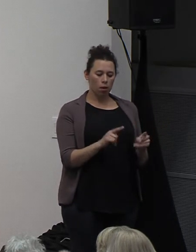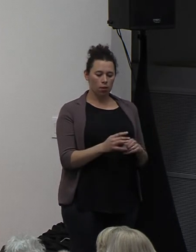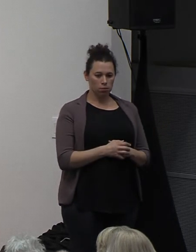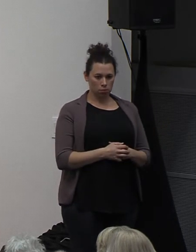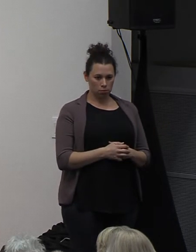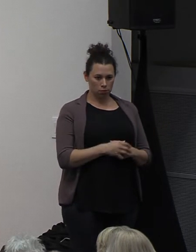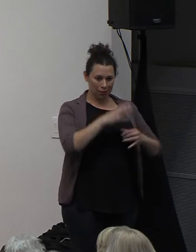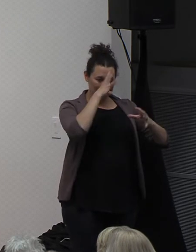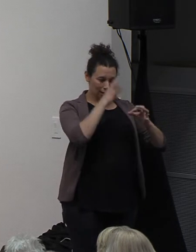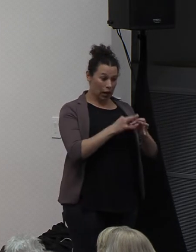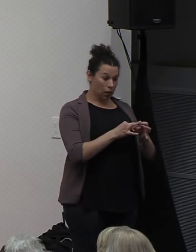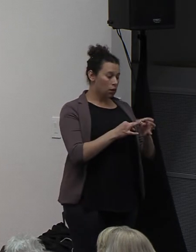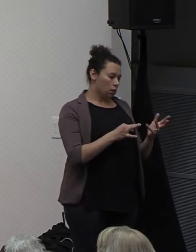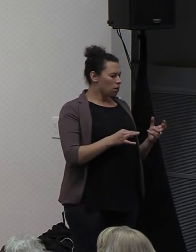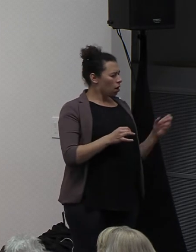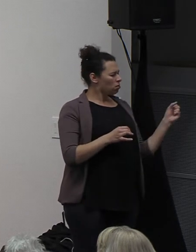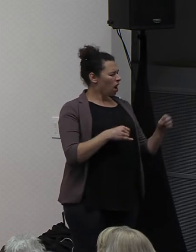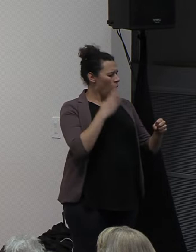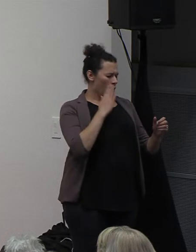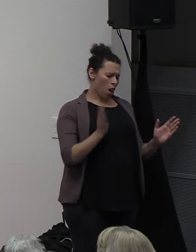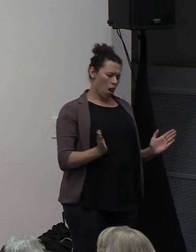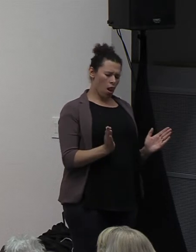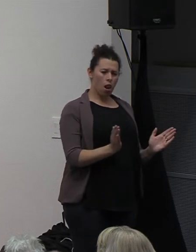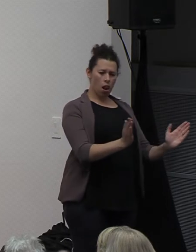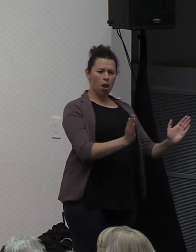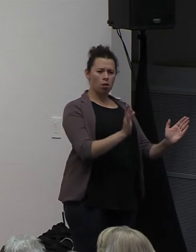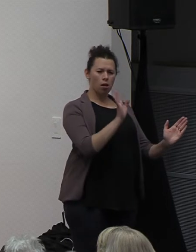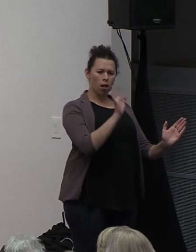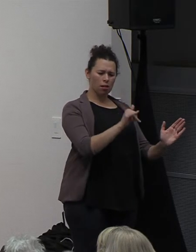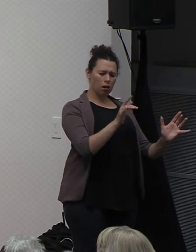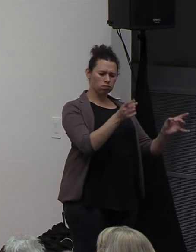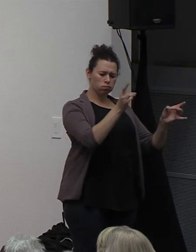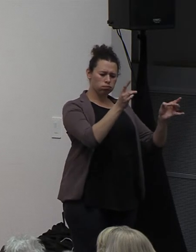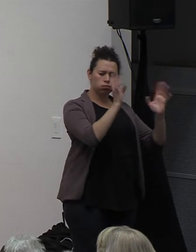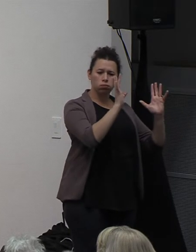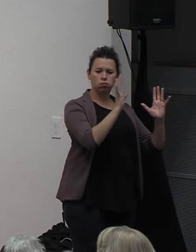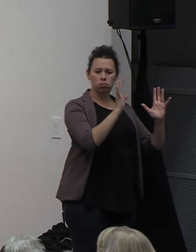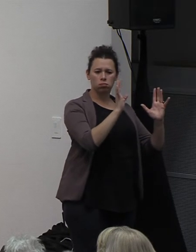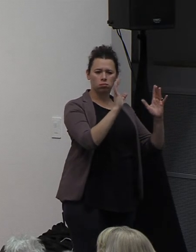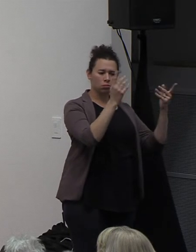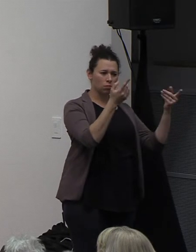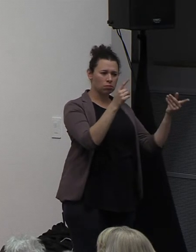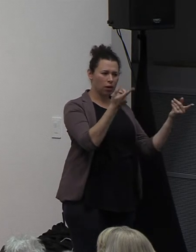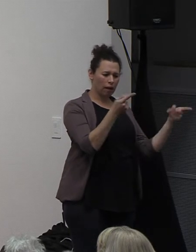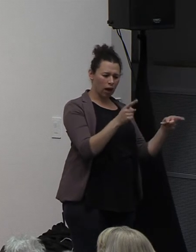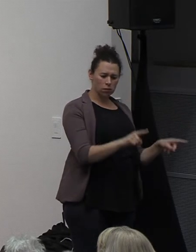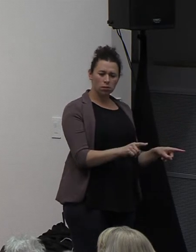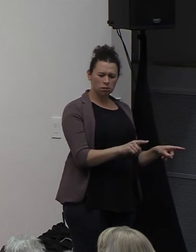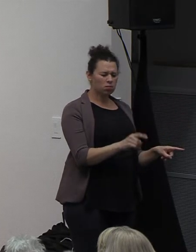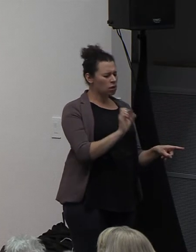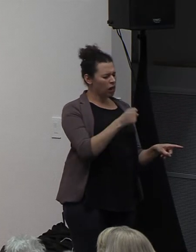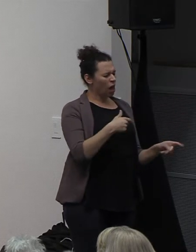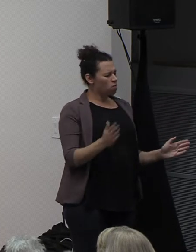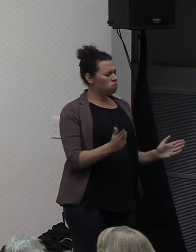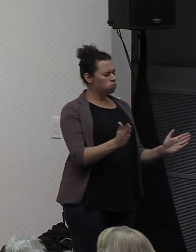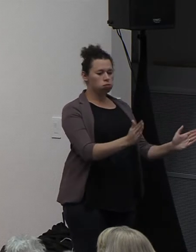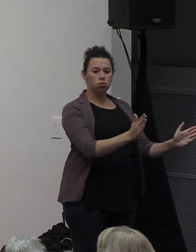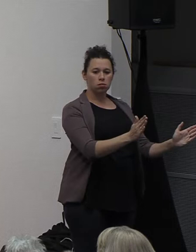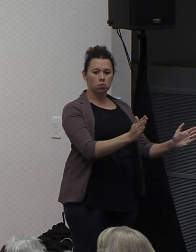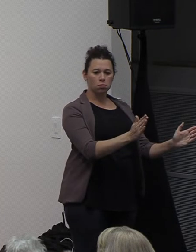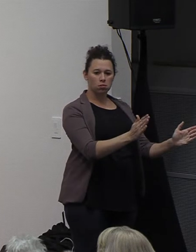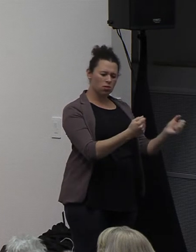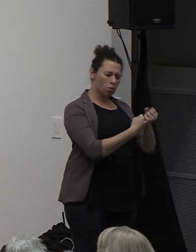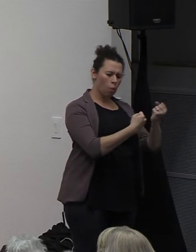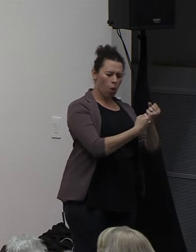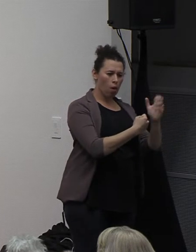decisions to either perpetuate or ignore the cruel and deadly events that led to this atrocity.